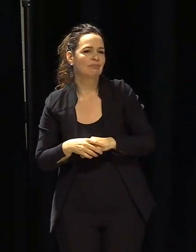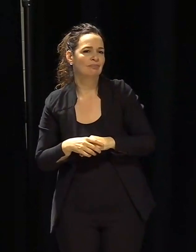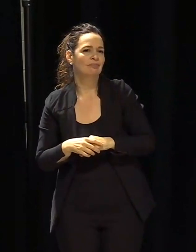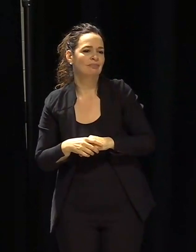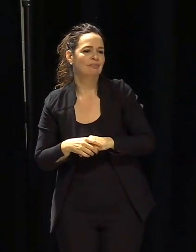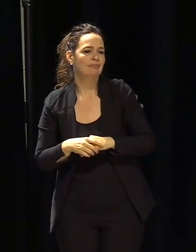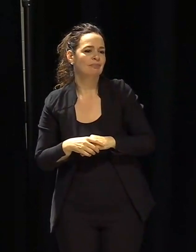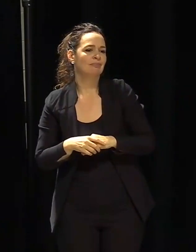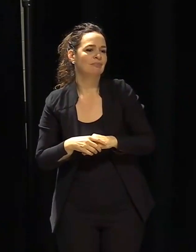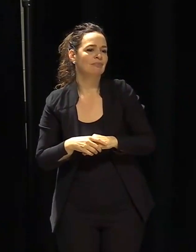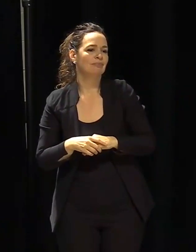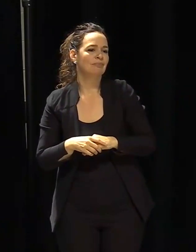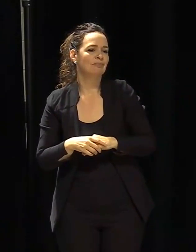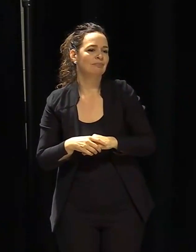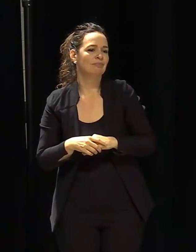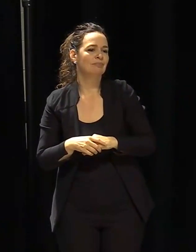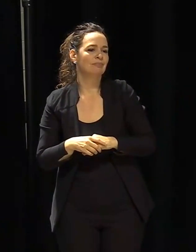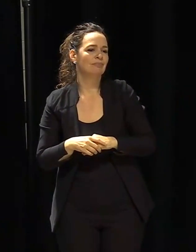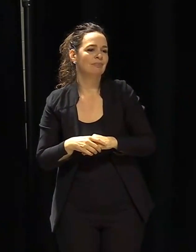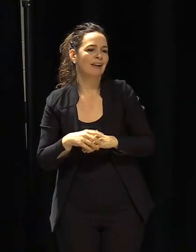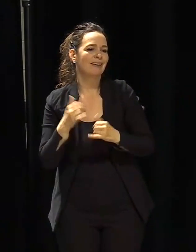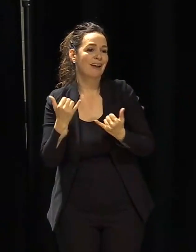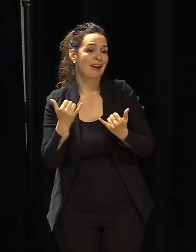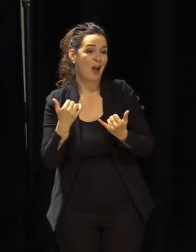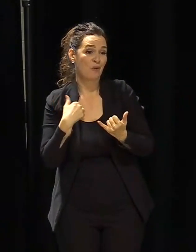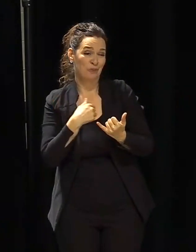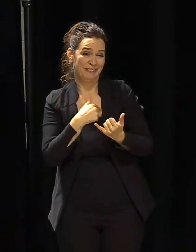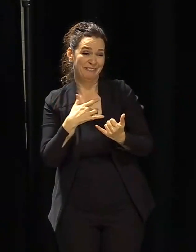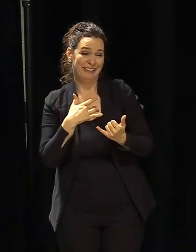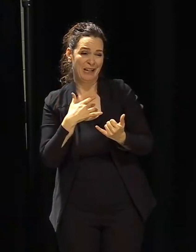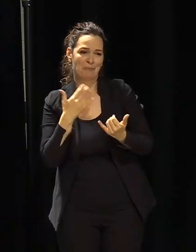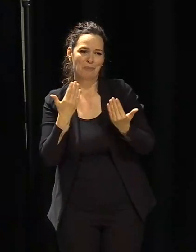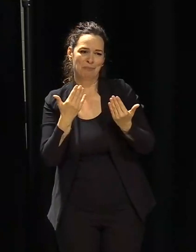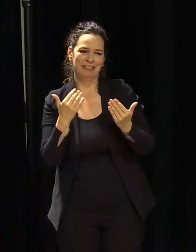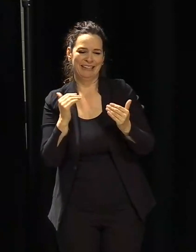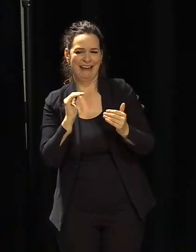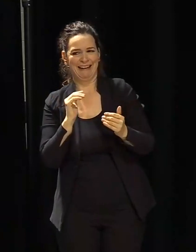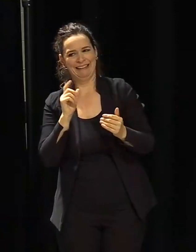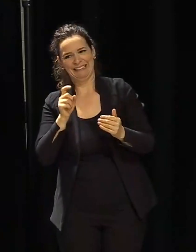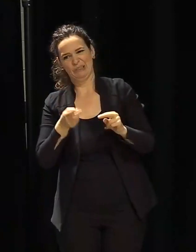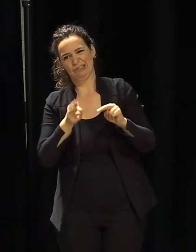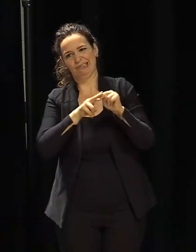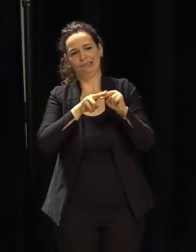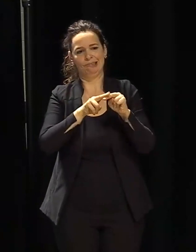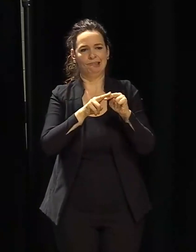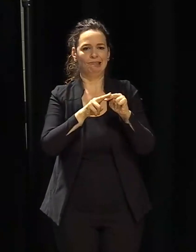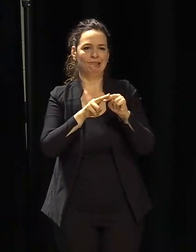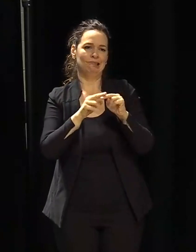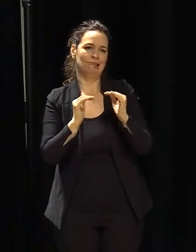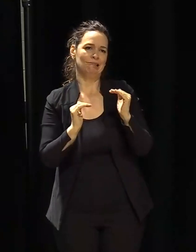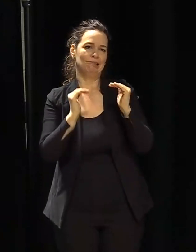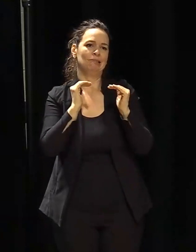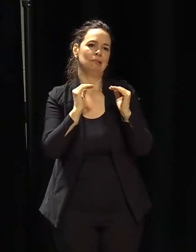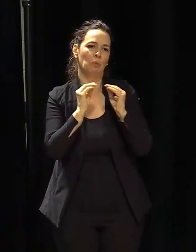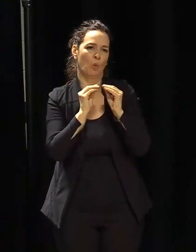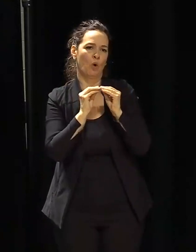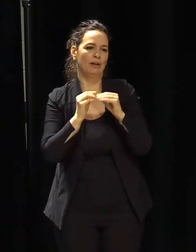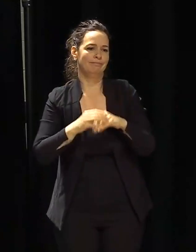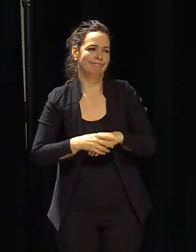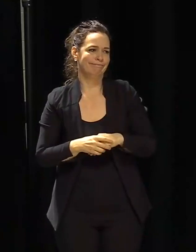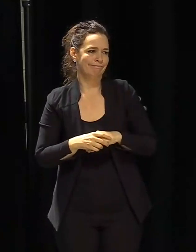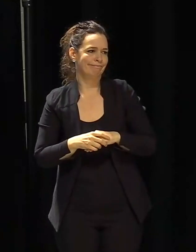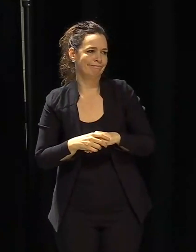day, so we have to continue to rearrange our own deck. And we're identifying the